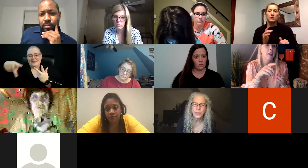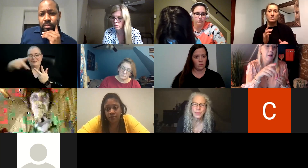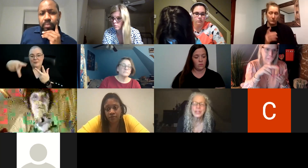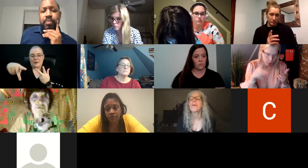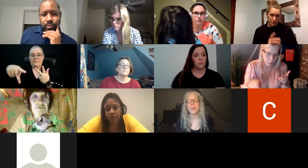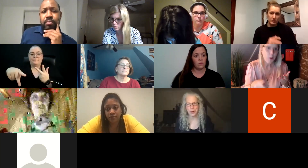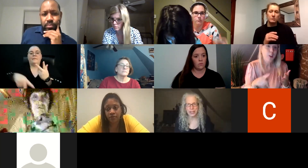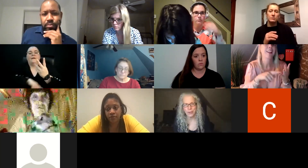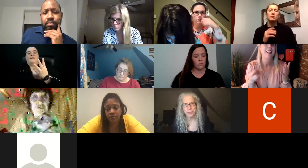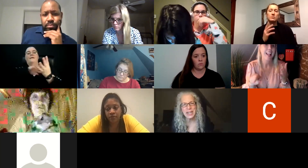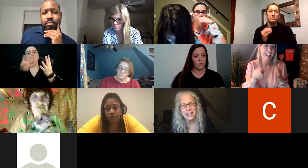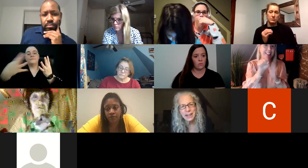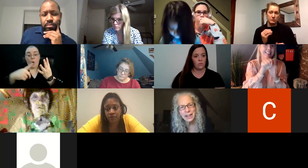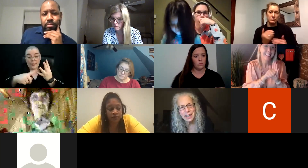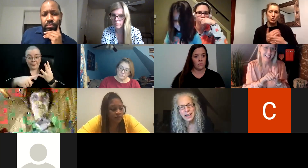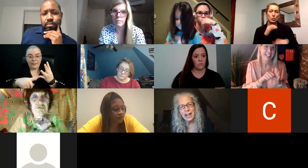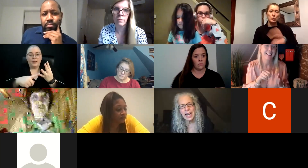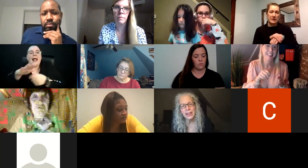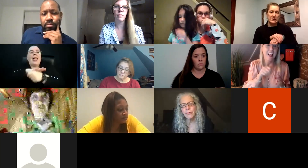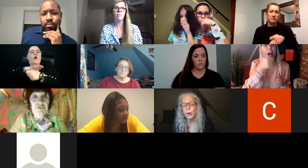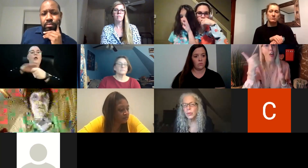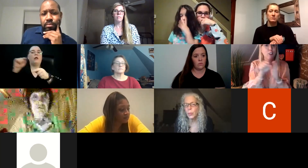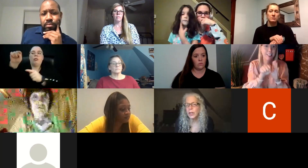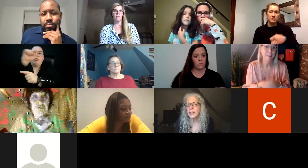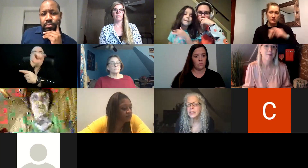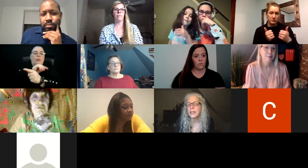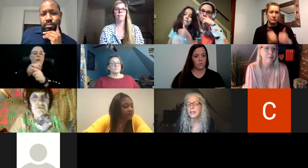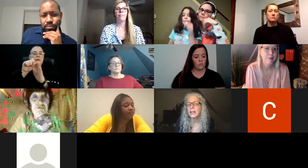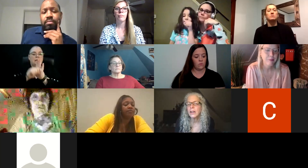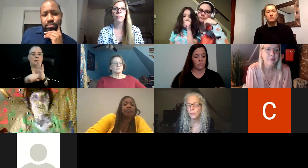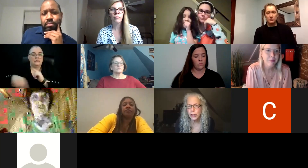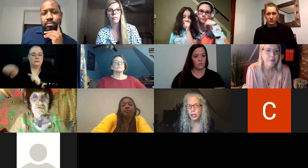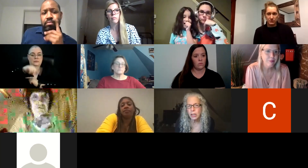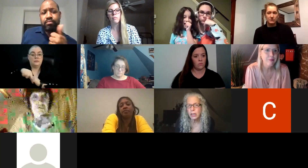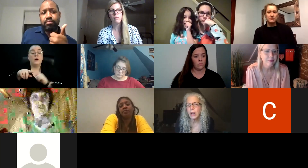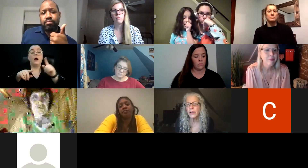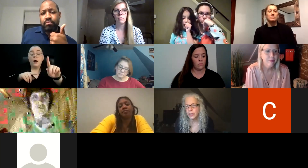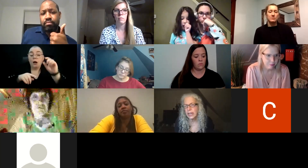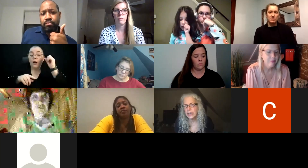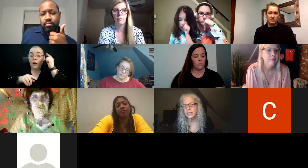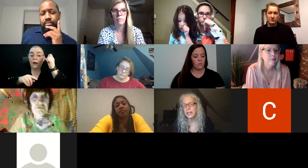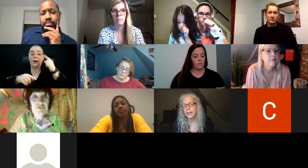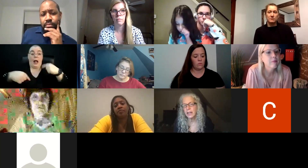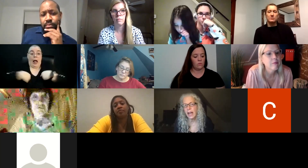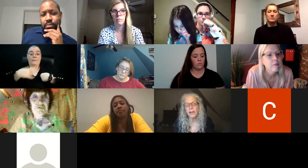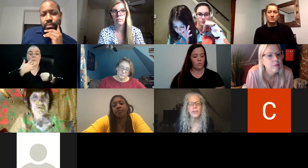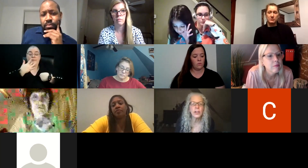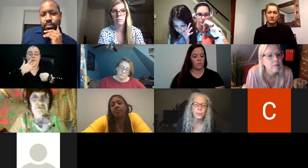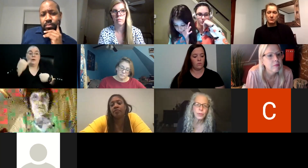was the PowerPoints from tonight. And the fourth was regional other states that have interpreter